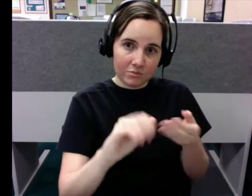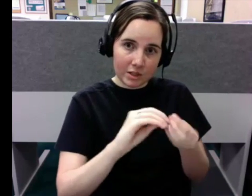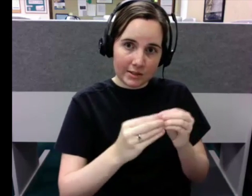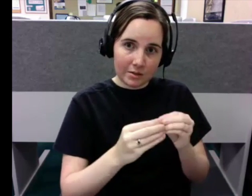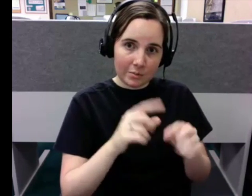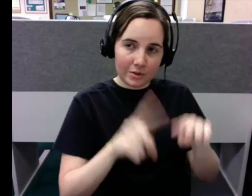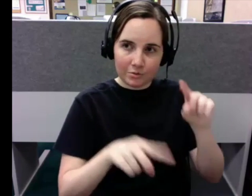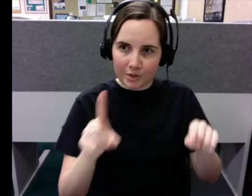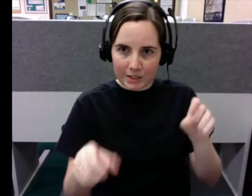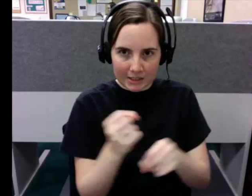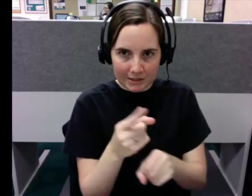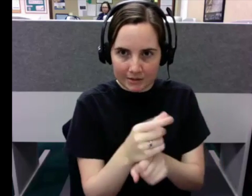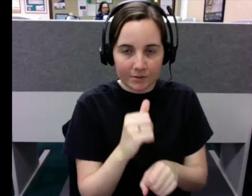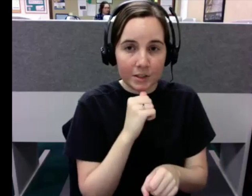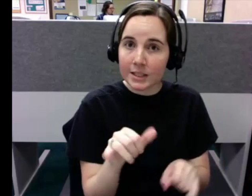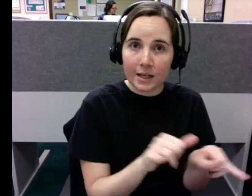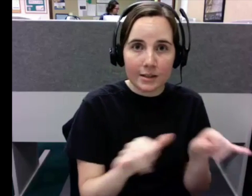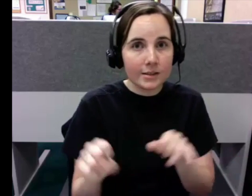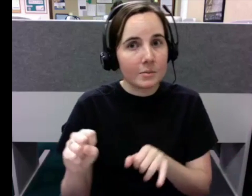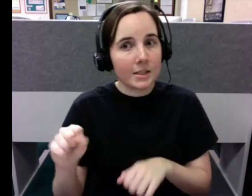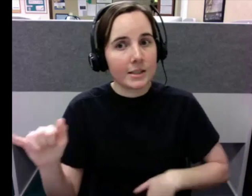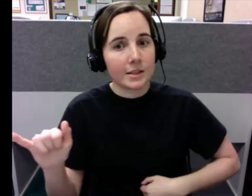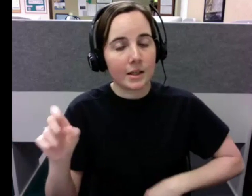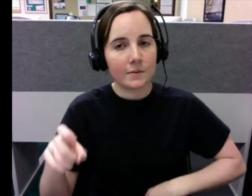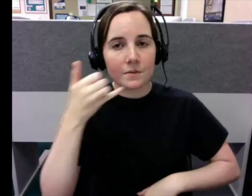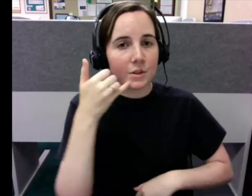Contact Social Security for the current limits.